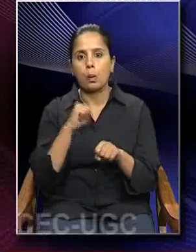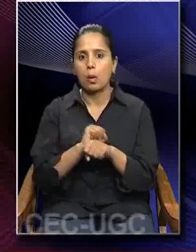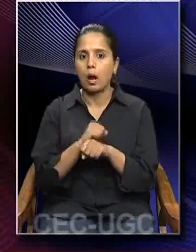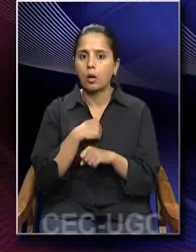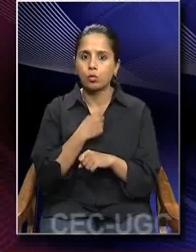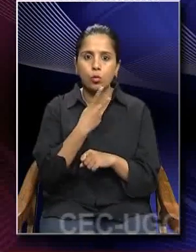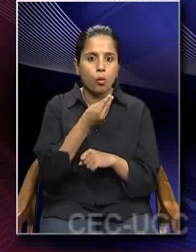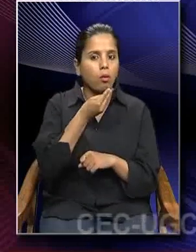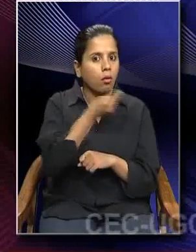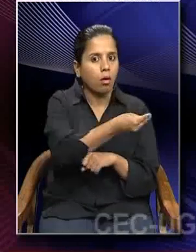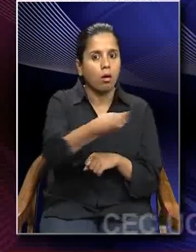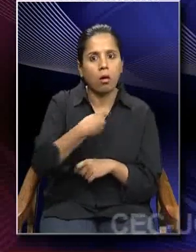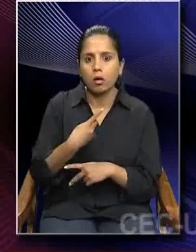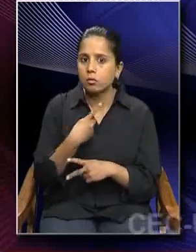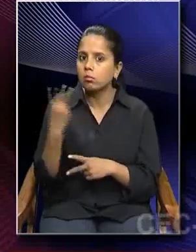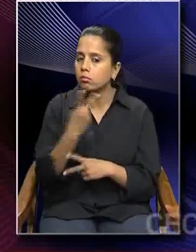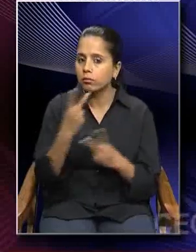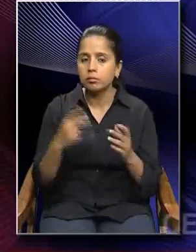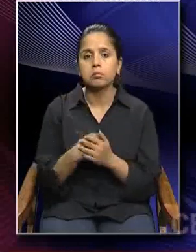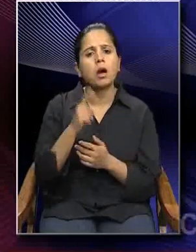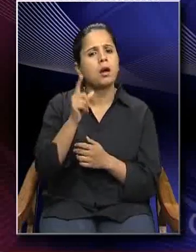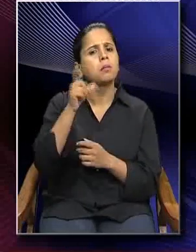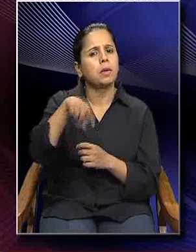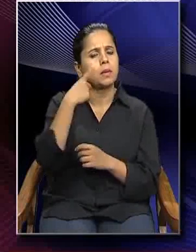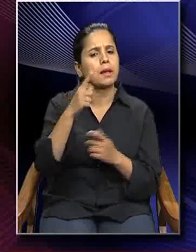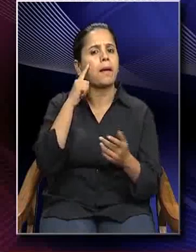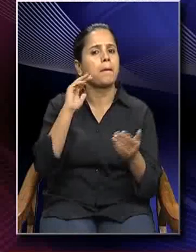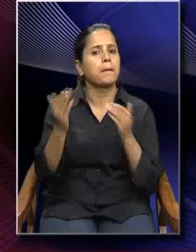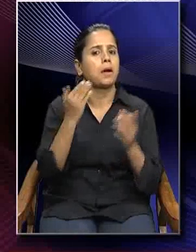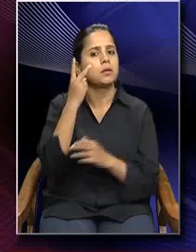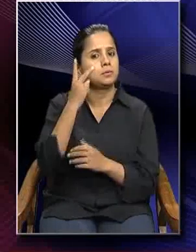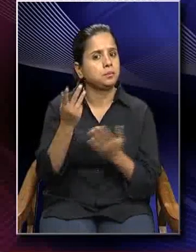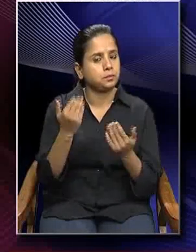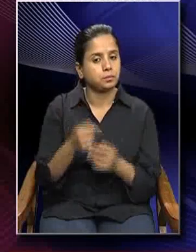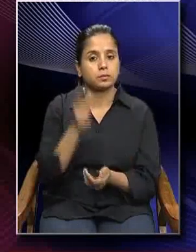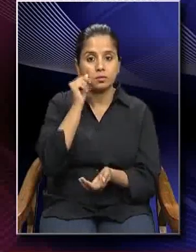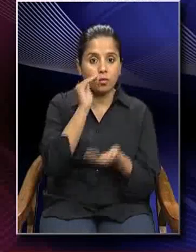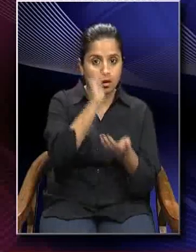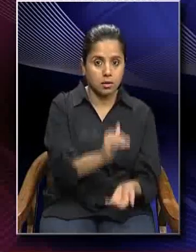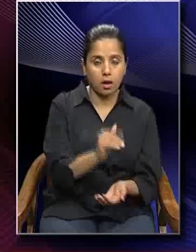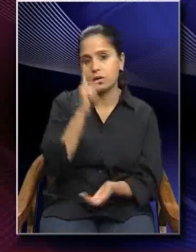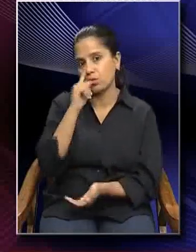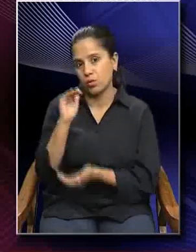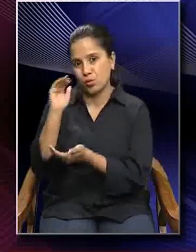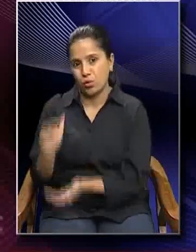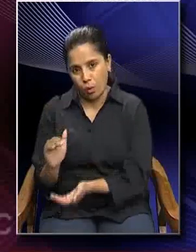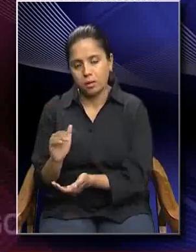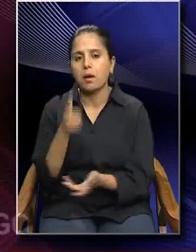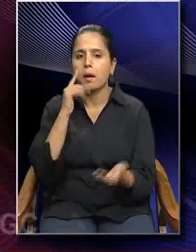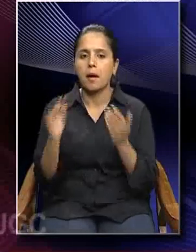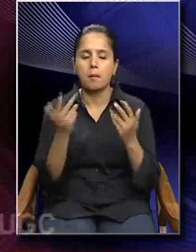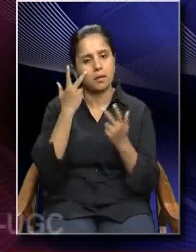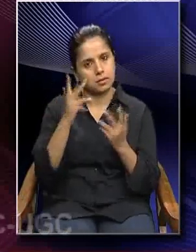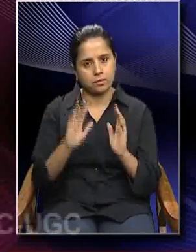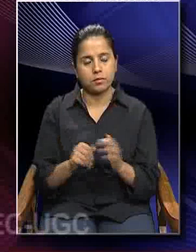Here, one can also mention the comparison between a son and a daughter.